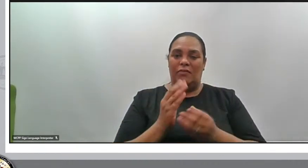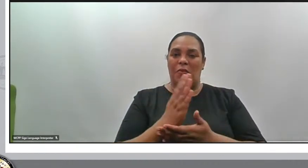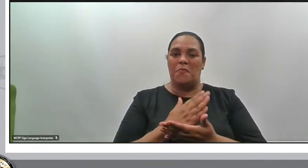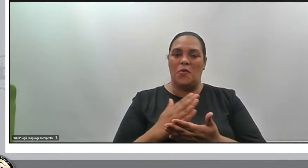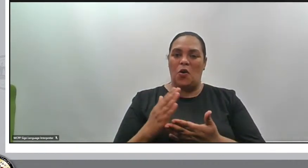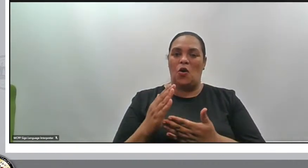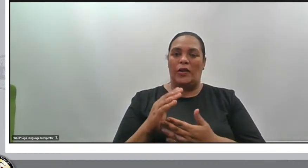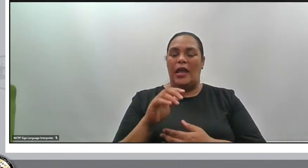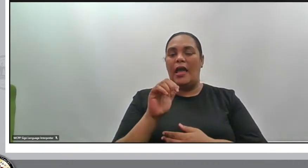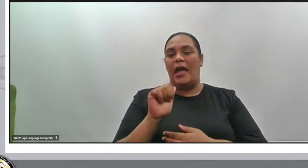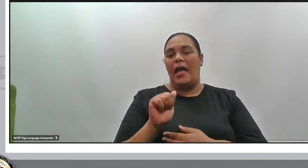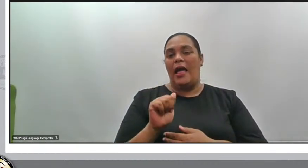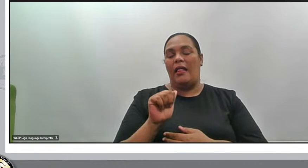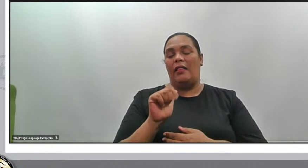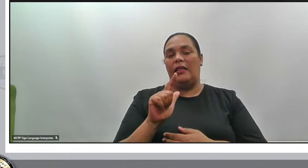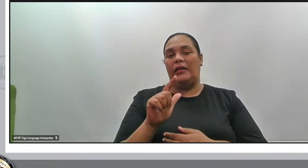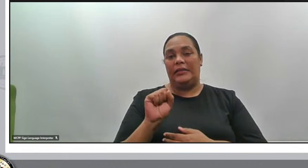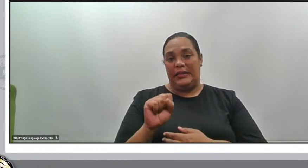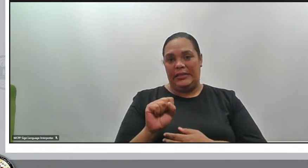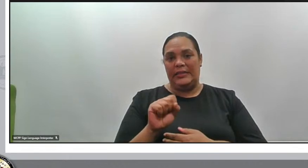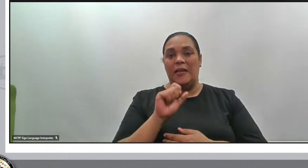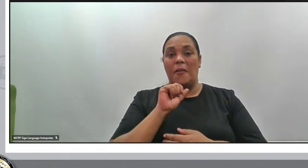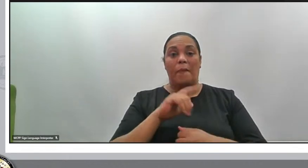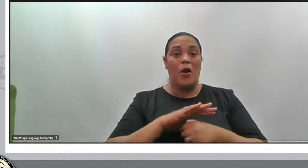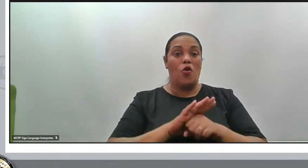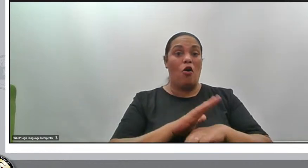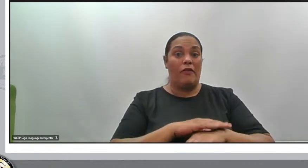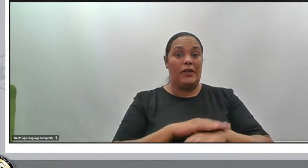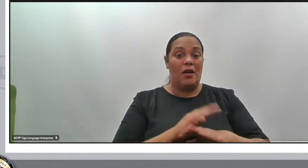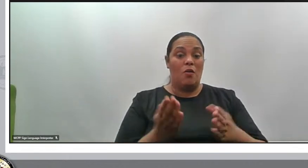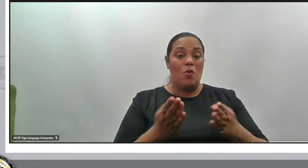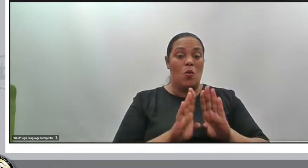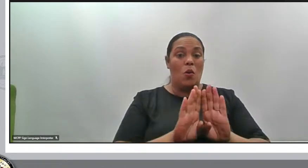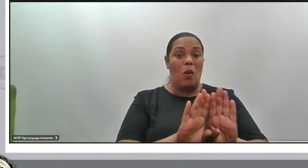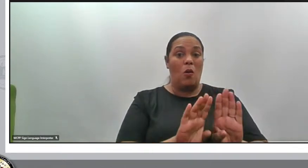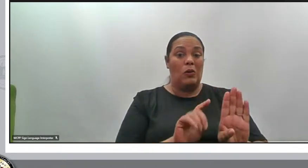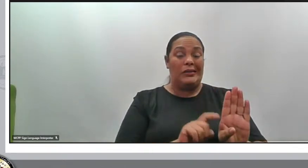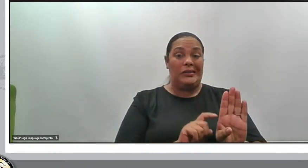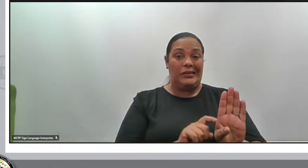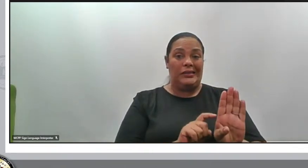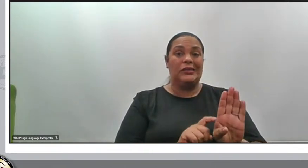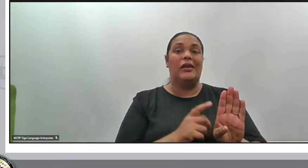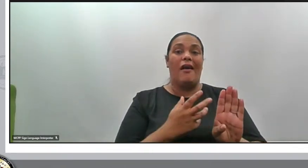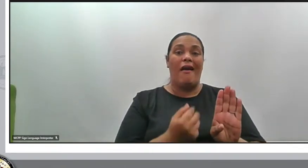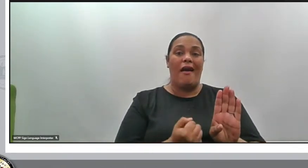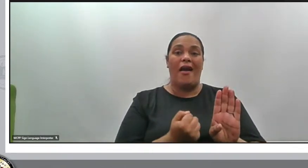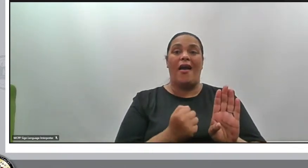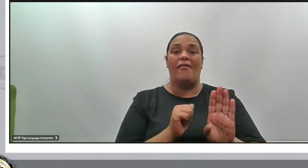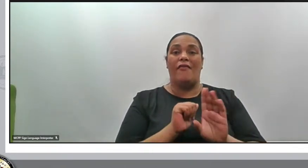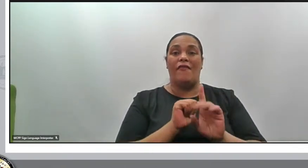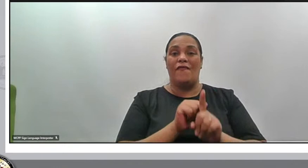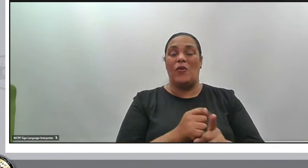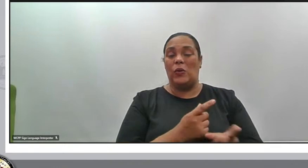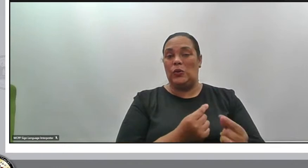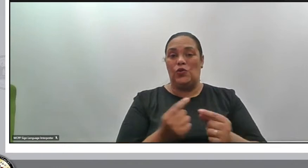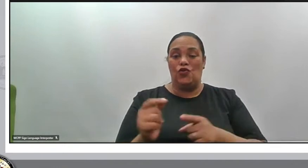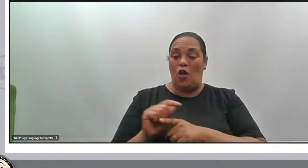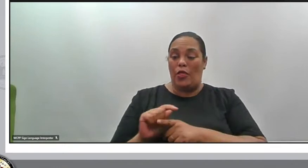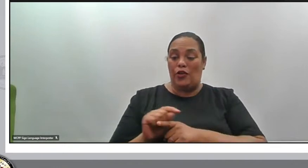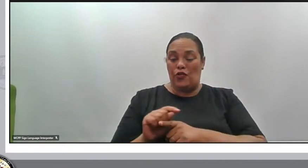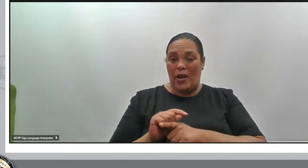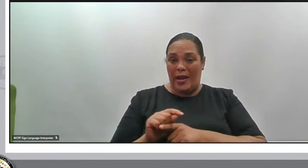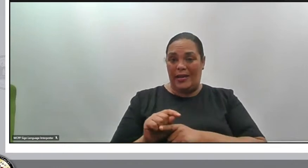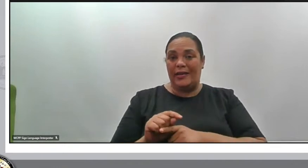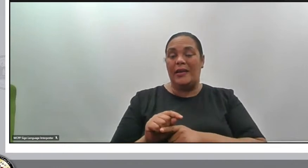the LSS, and during the COVID lockdown, there's been a force majeure placed on the training there.